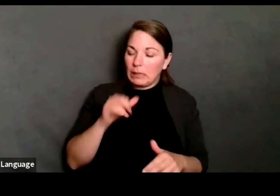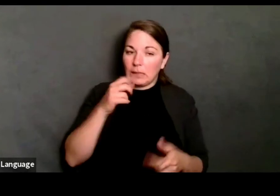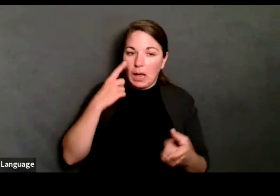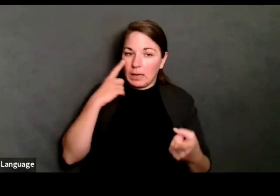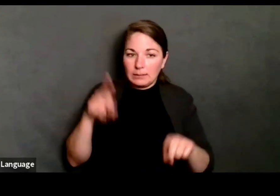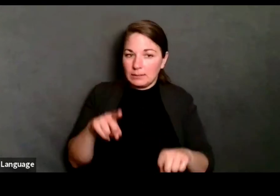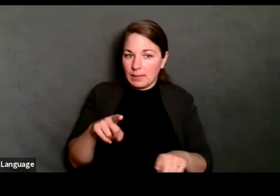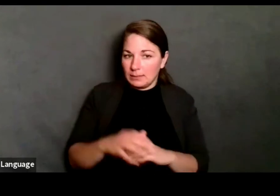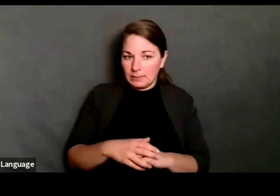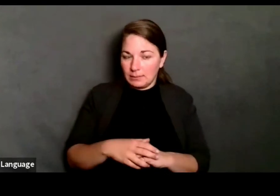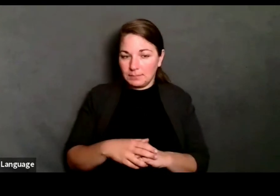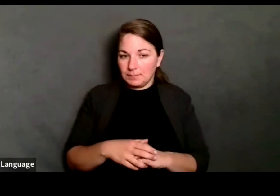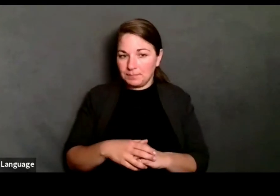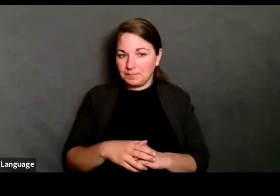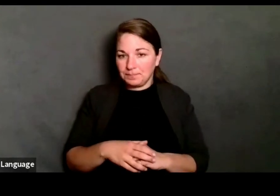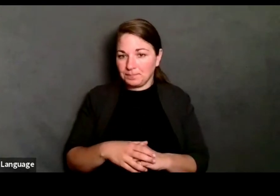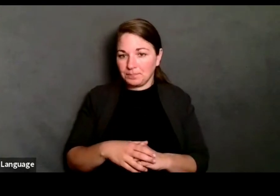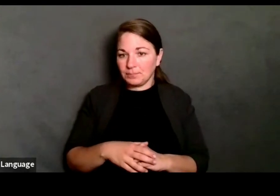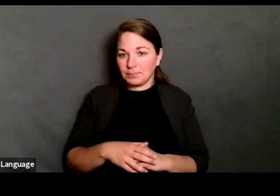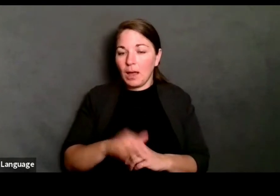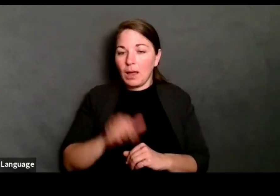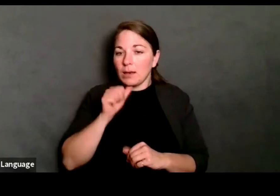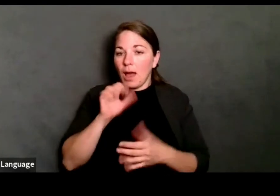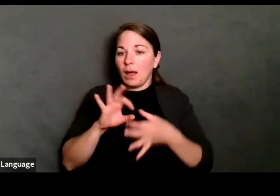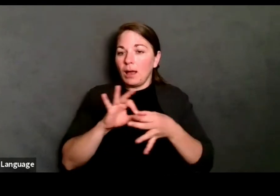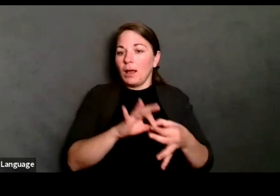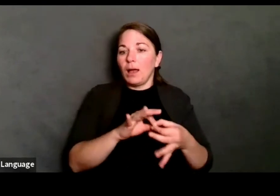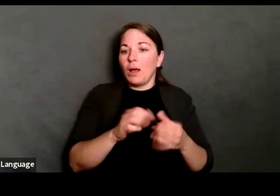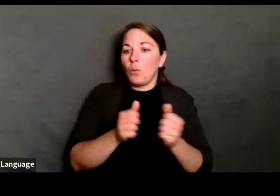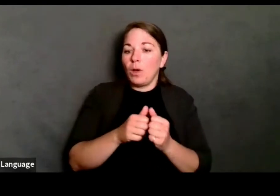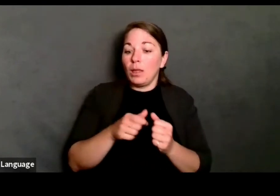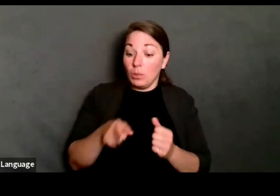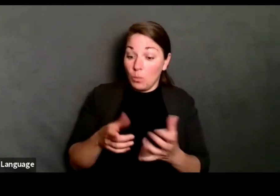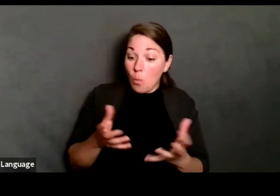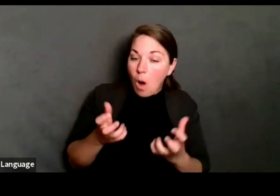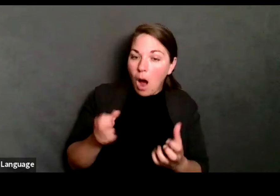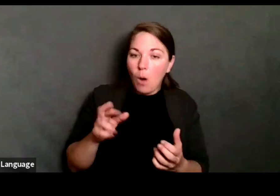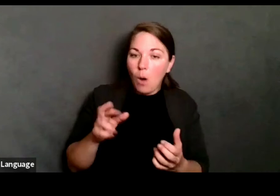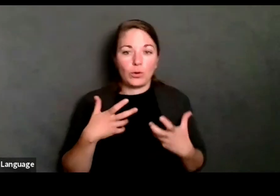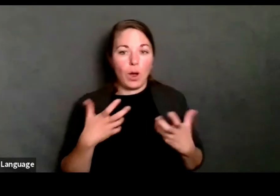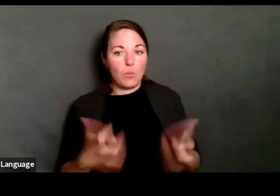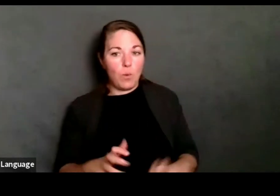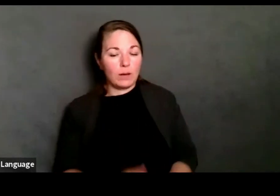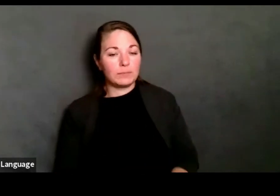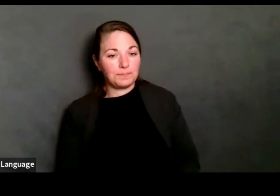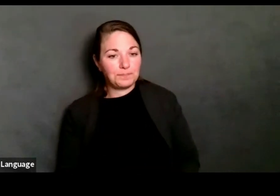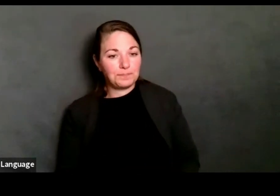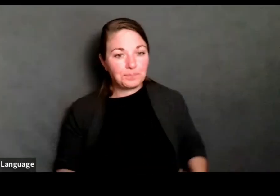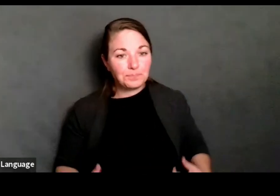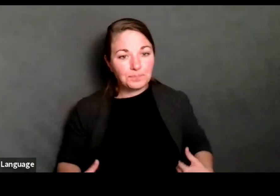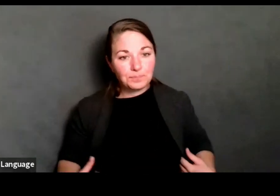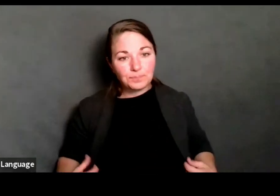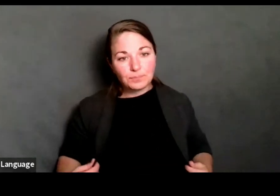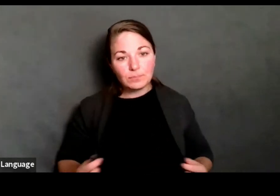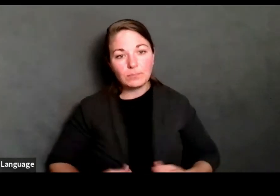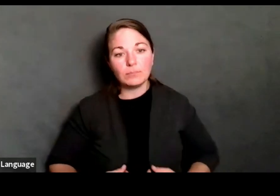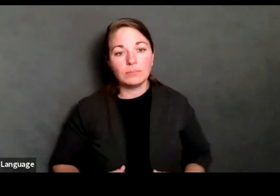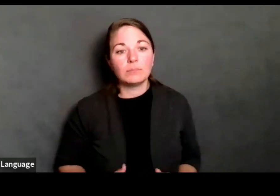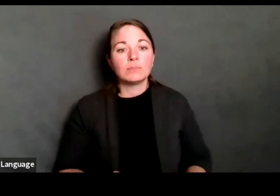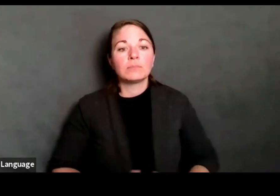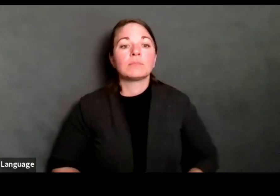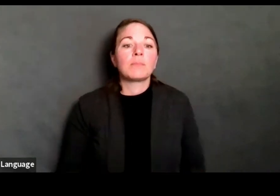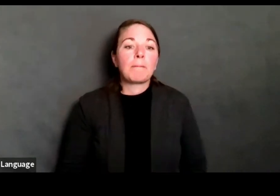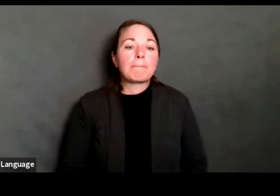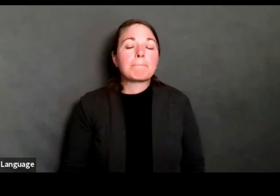have anything to do with whether or not you wanted what happened. So let's round all of this out with some